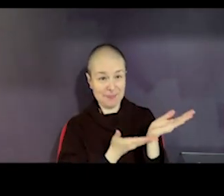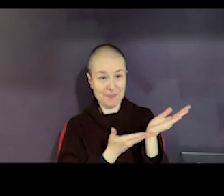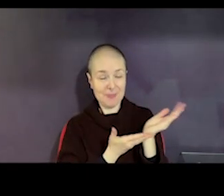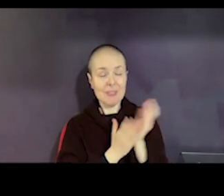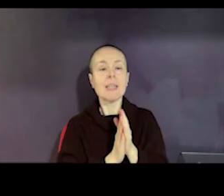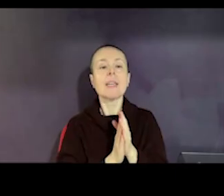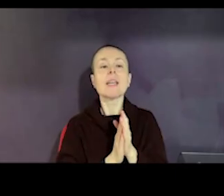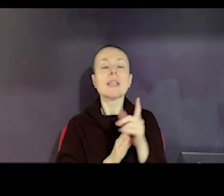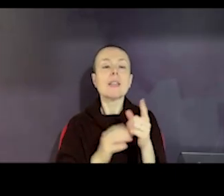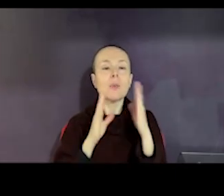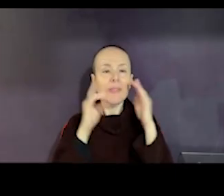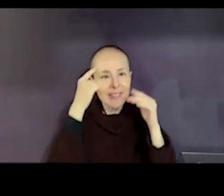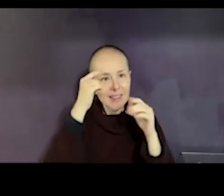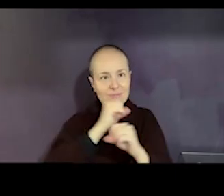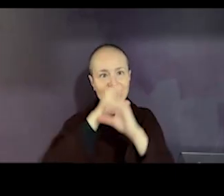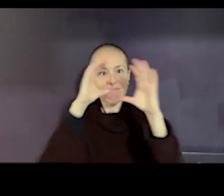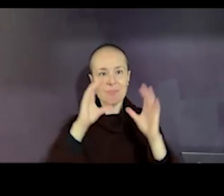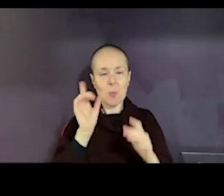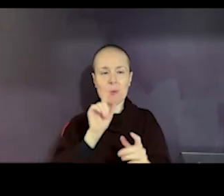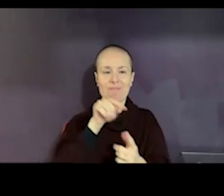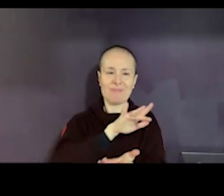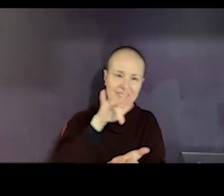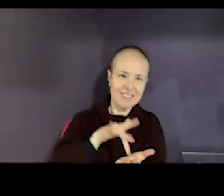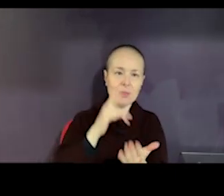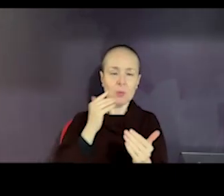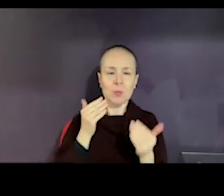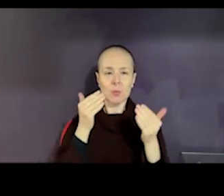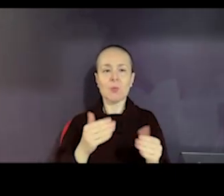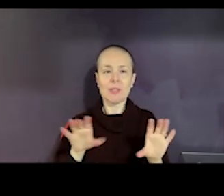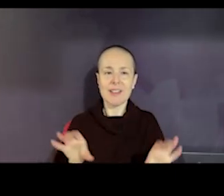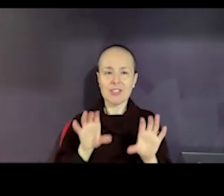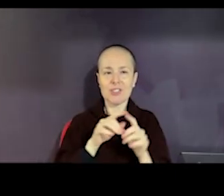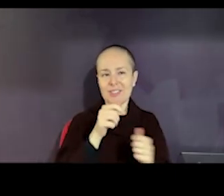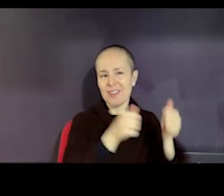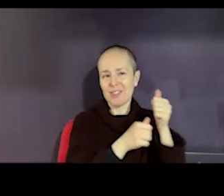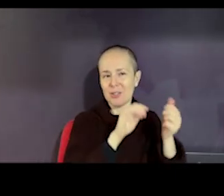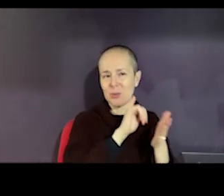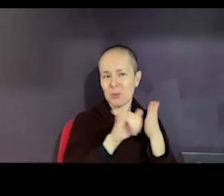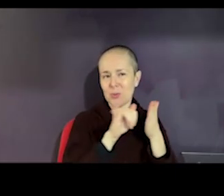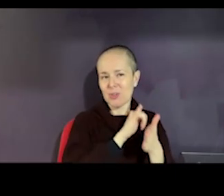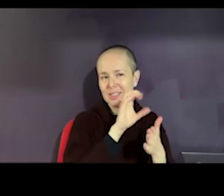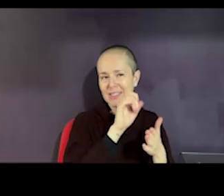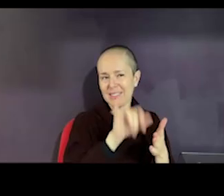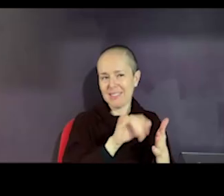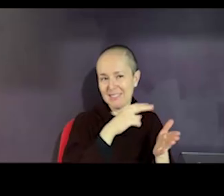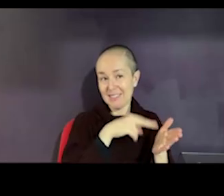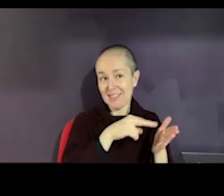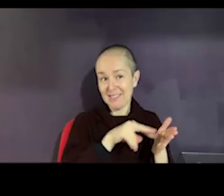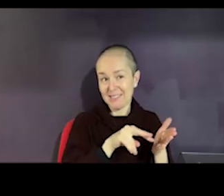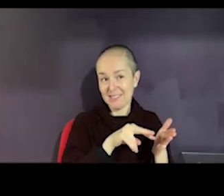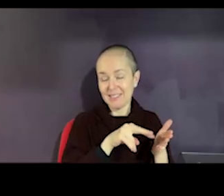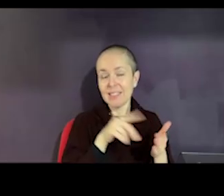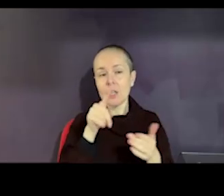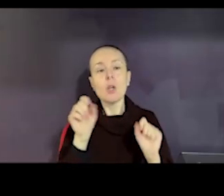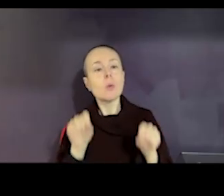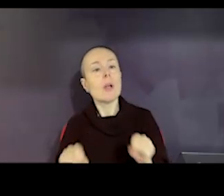think of it as your centralized hub for taking action with Our New York City Dance. I mentioned our 4 advocacy priorities that you can take action